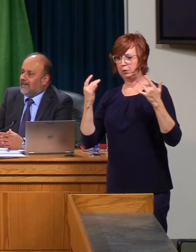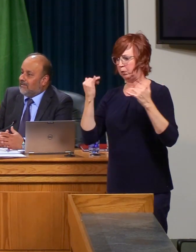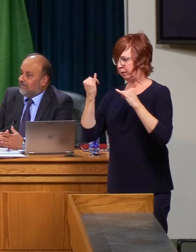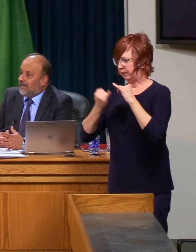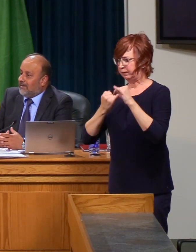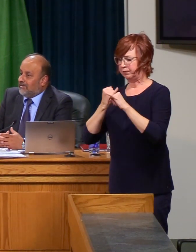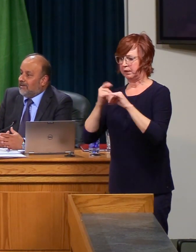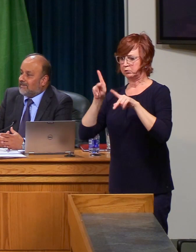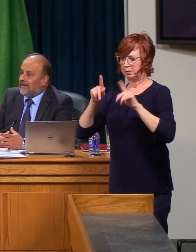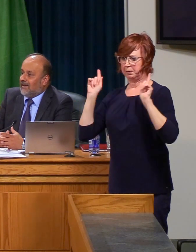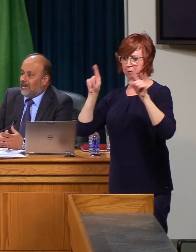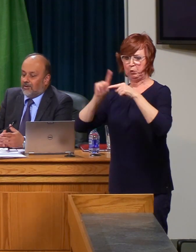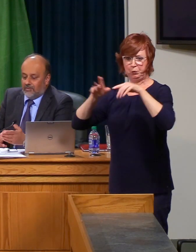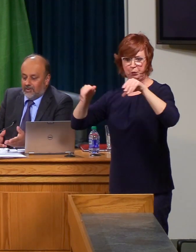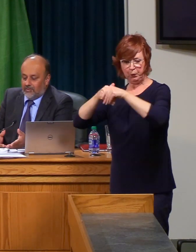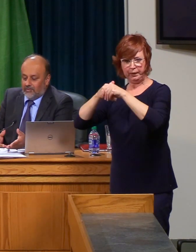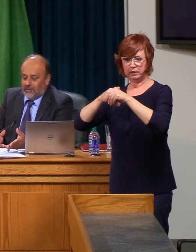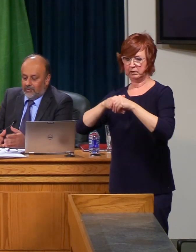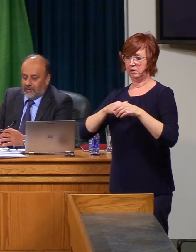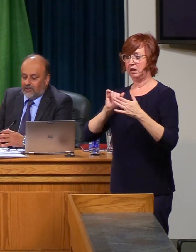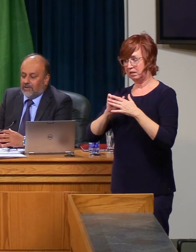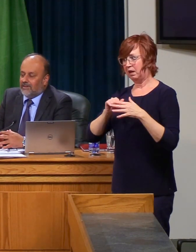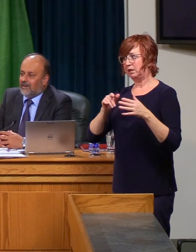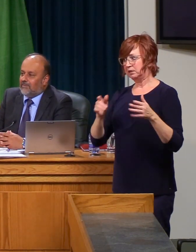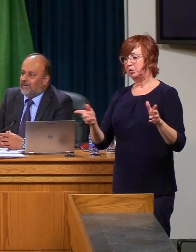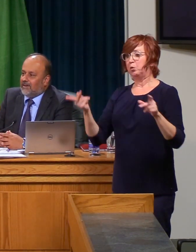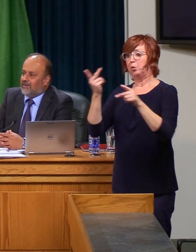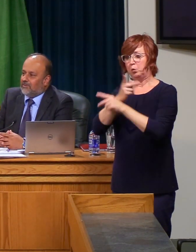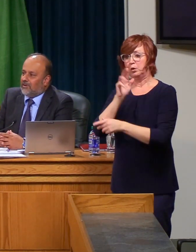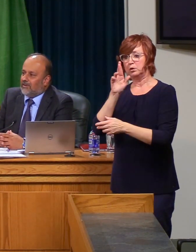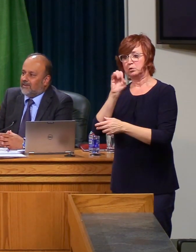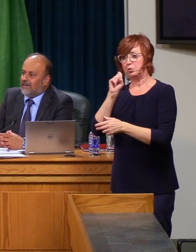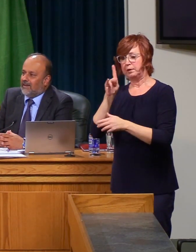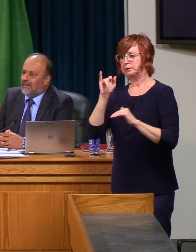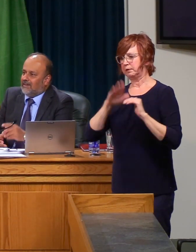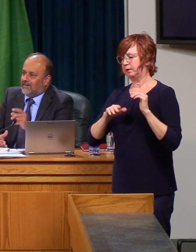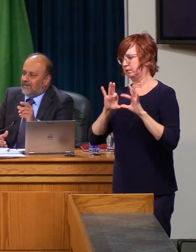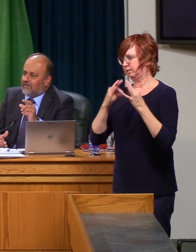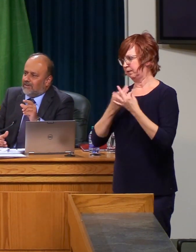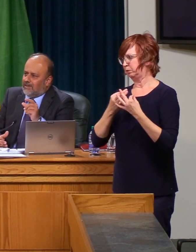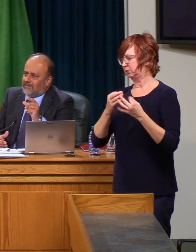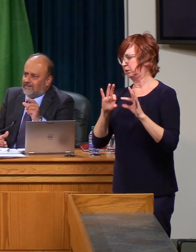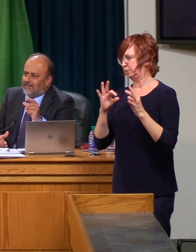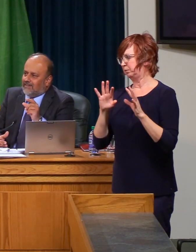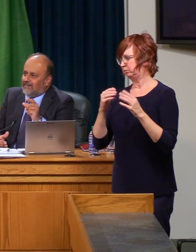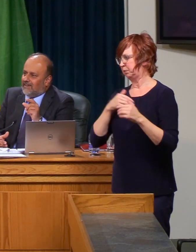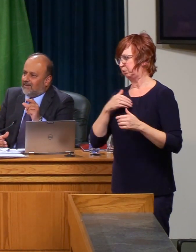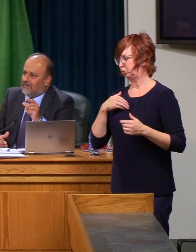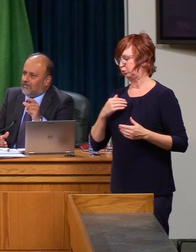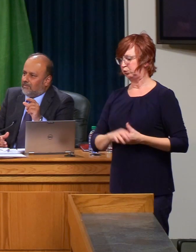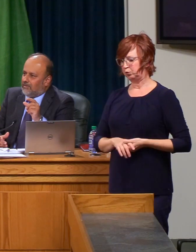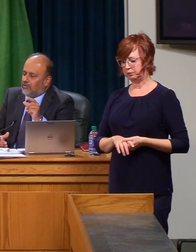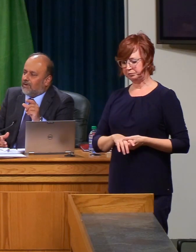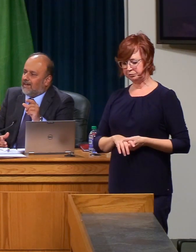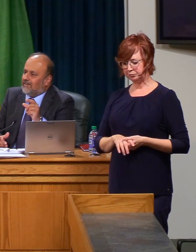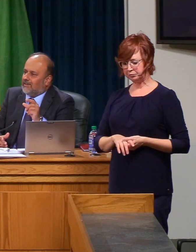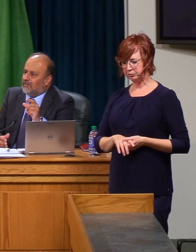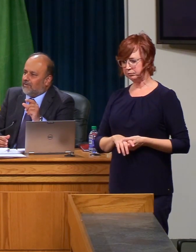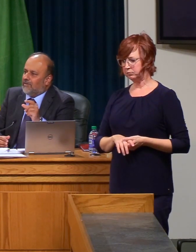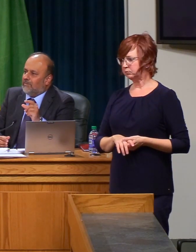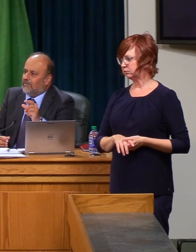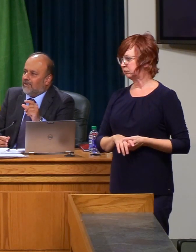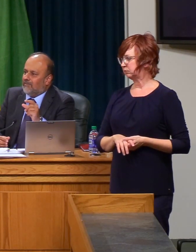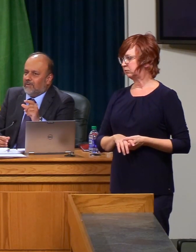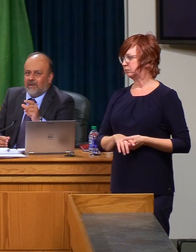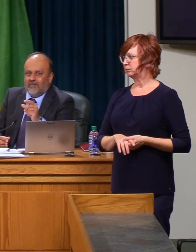internationally, that's a risk. And now, you will note in the update to the order that there was a section that said no gatherings